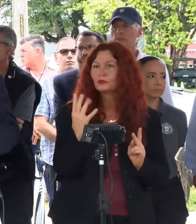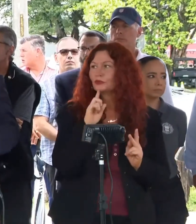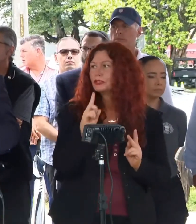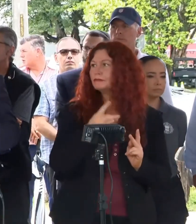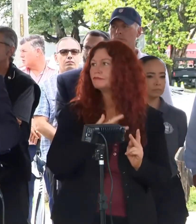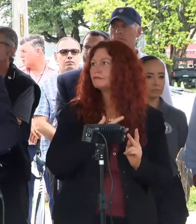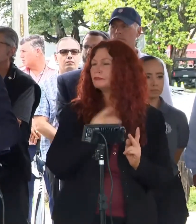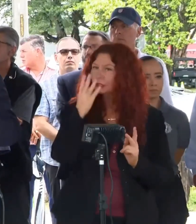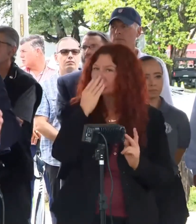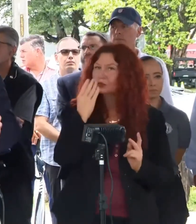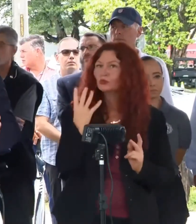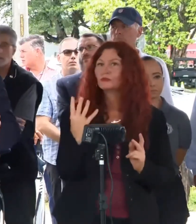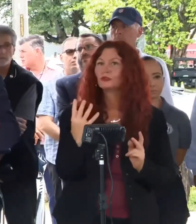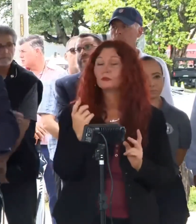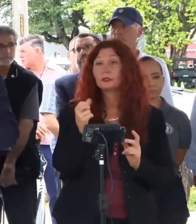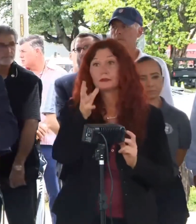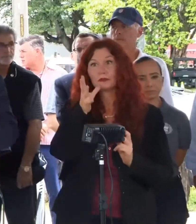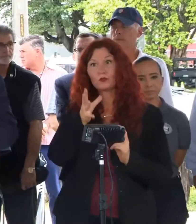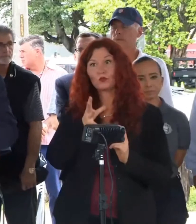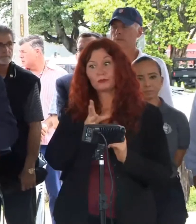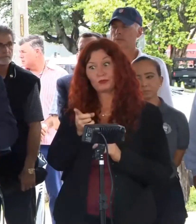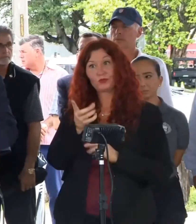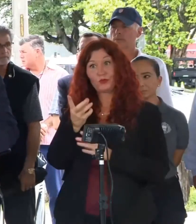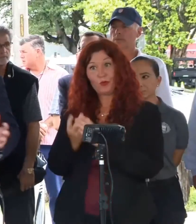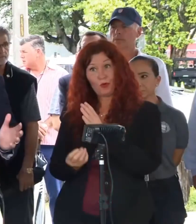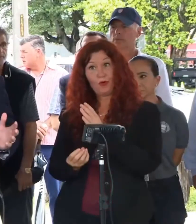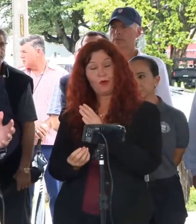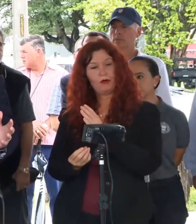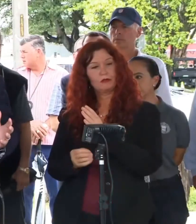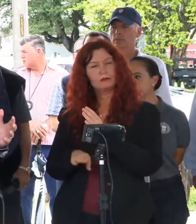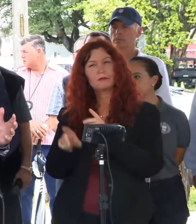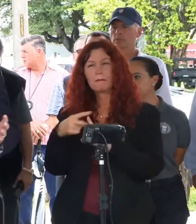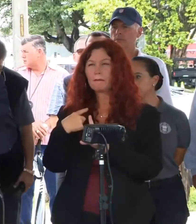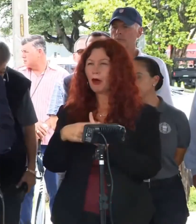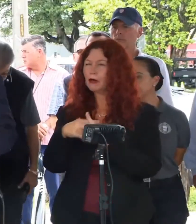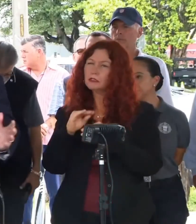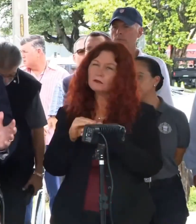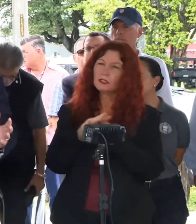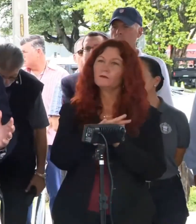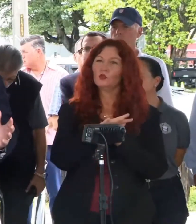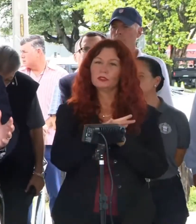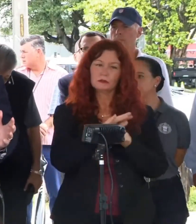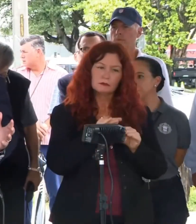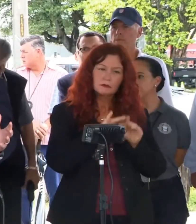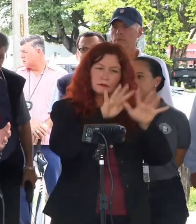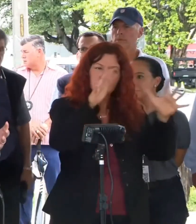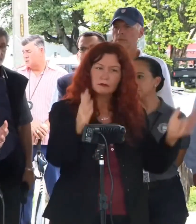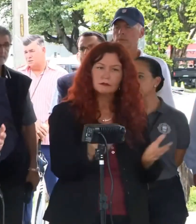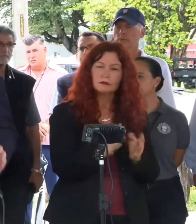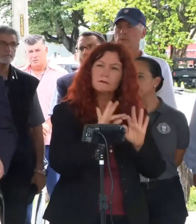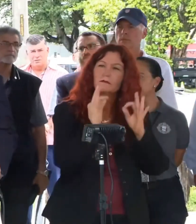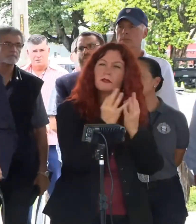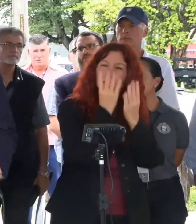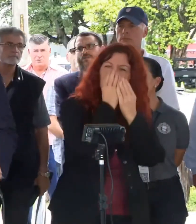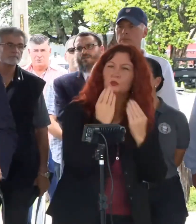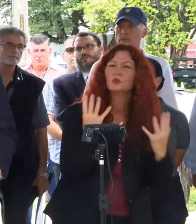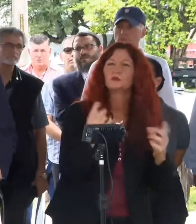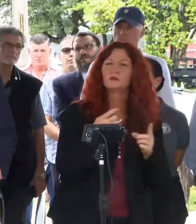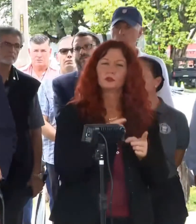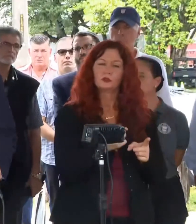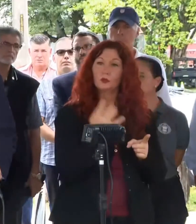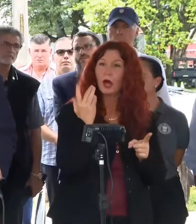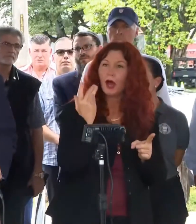the life that she led, and for all these years, and obviously, no one's given up